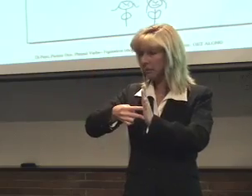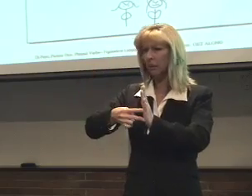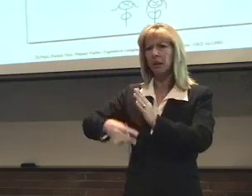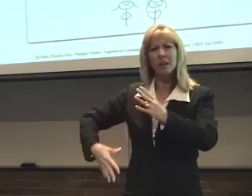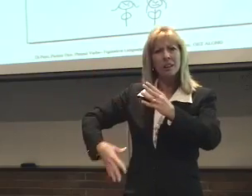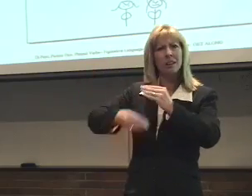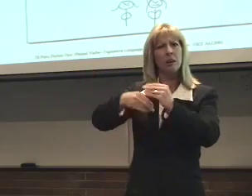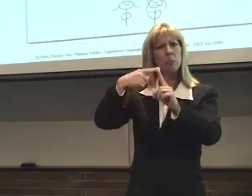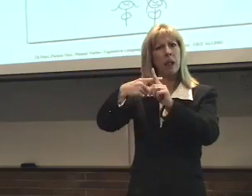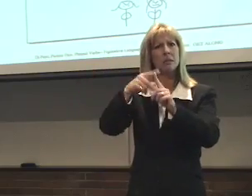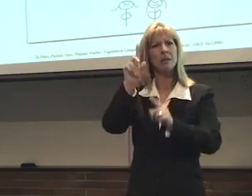for deaf kids,